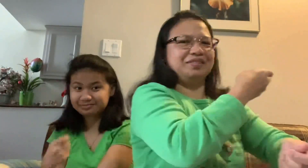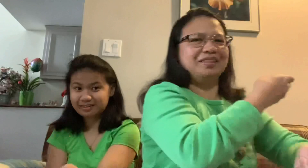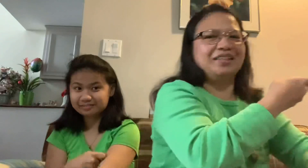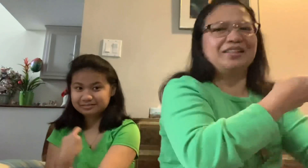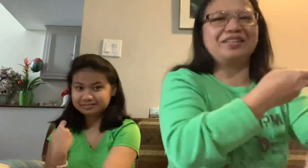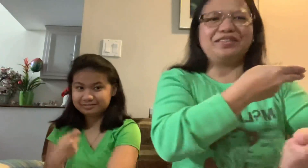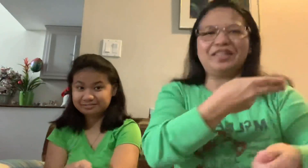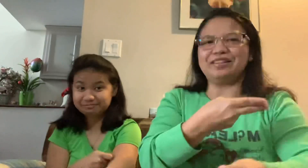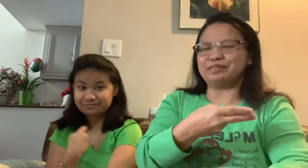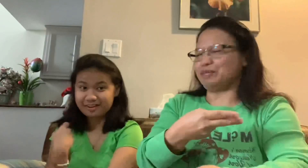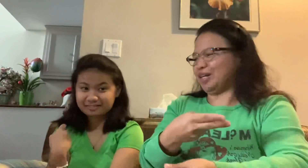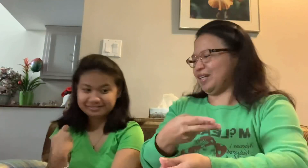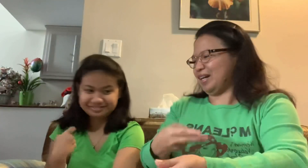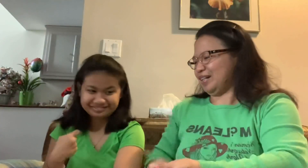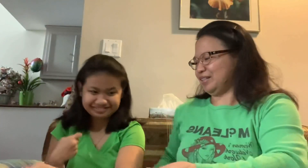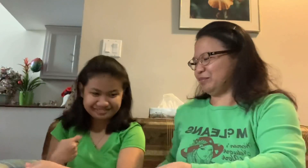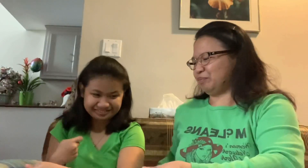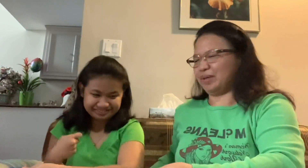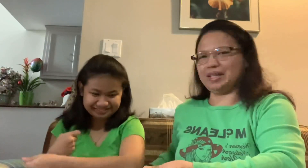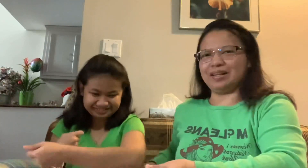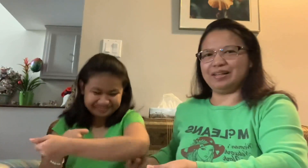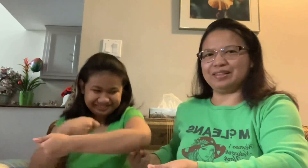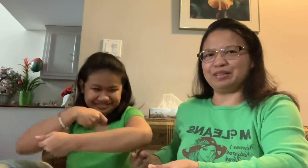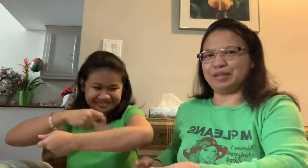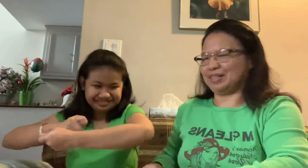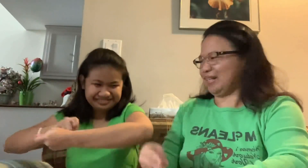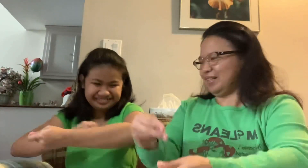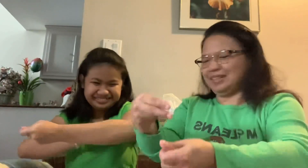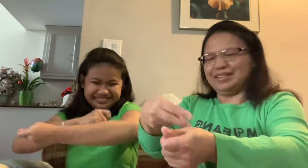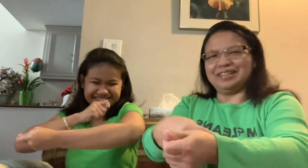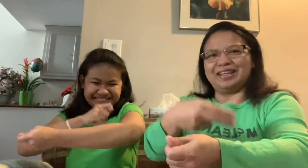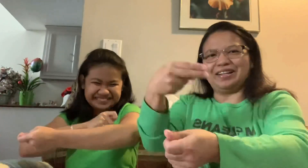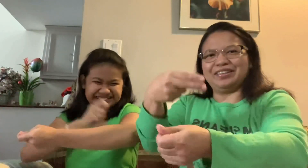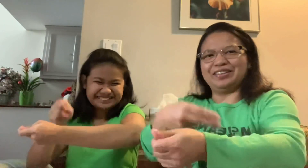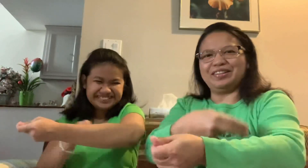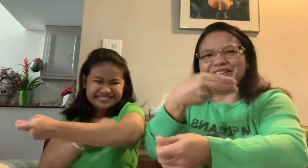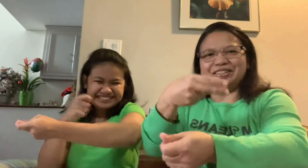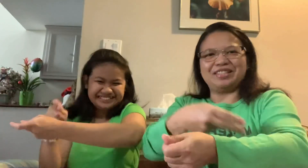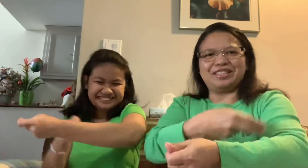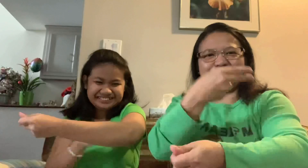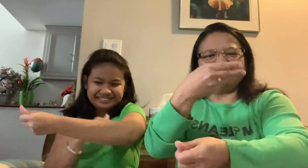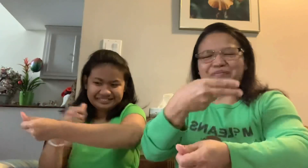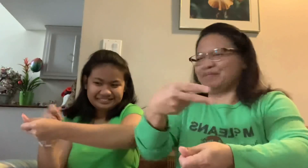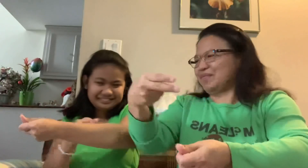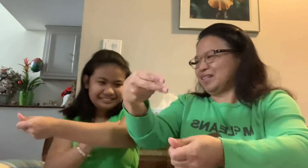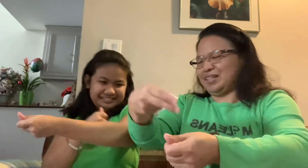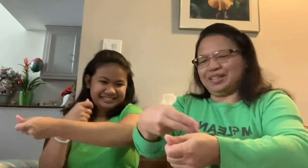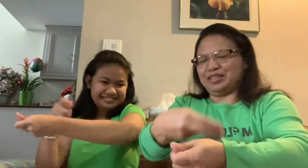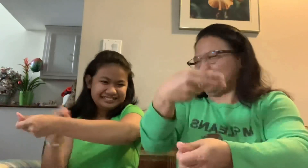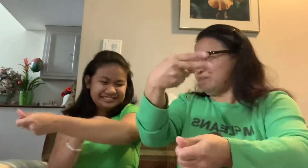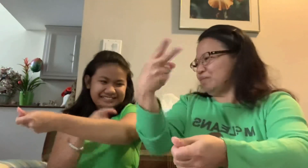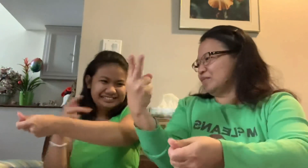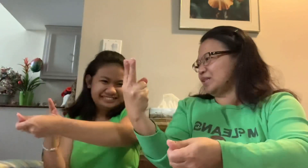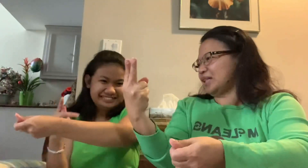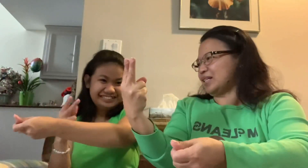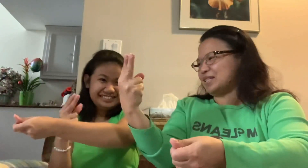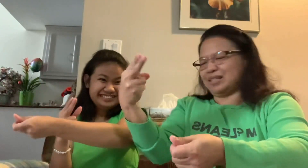Are you doing it, Ruffa May? Yeah. Make it higher a little bit. Yeah. There you go. Sheep. Sheep. Like this.